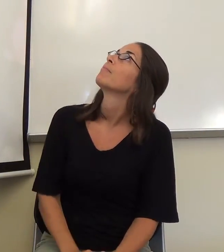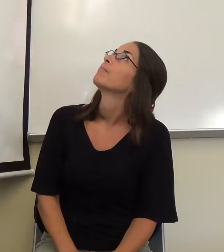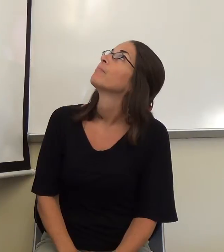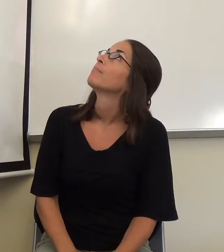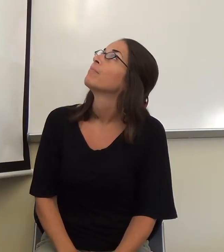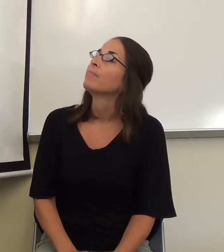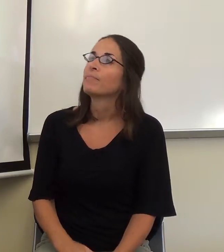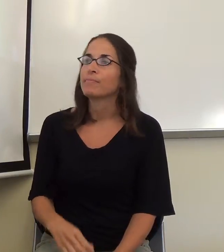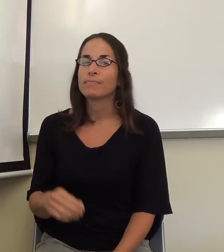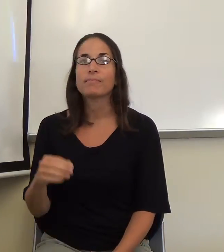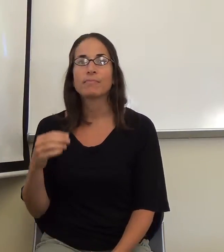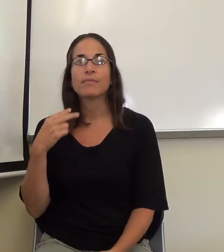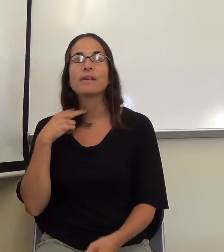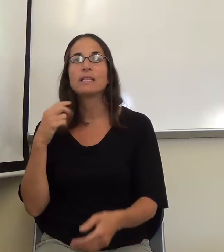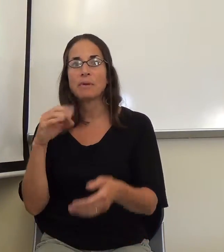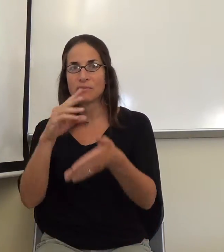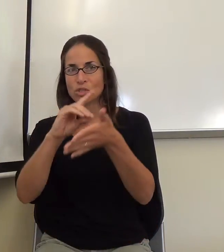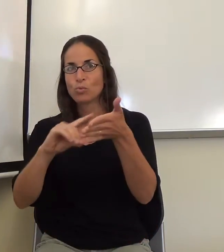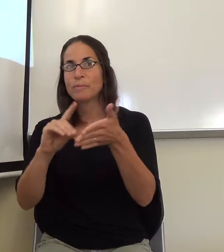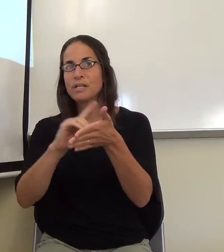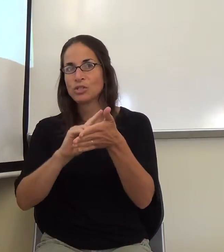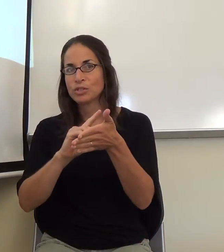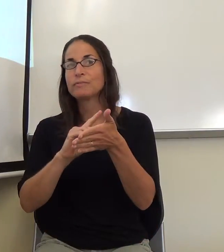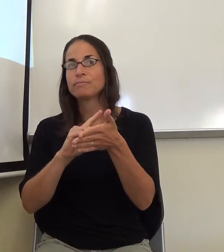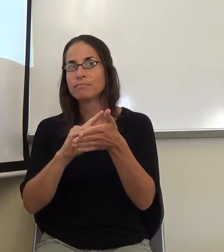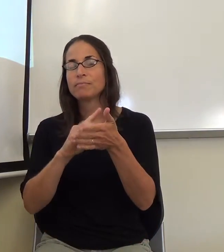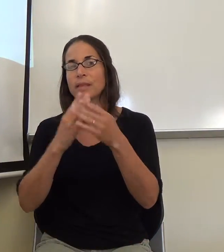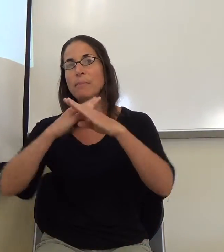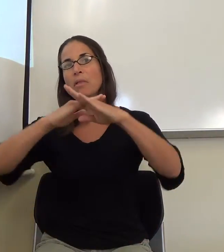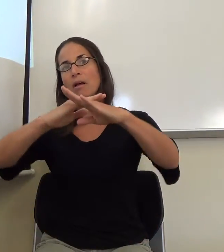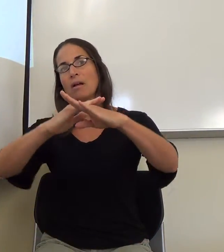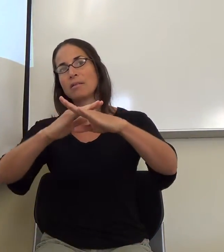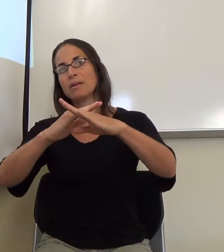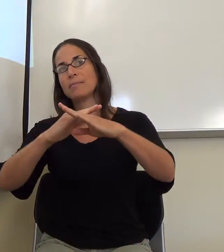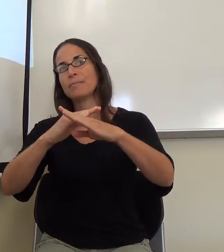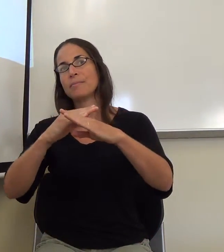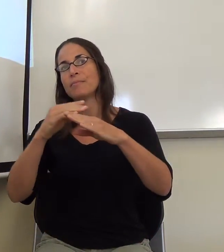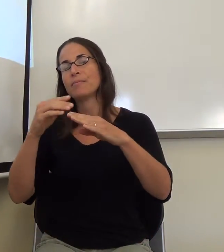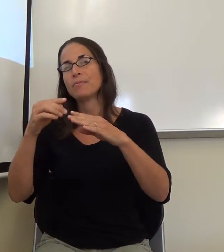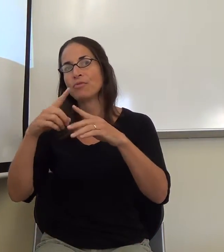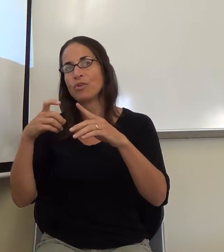Victims of discrimination that blocks them from,